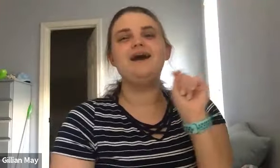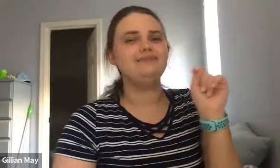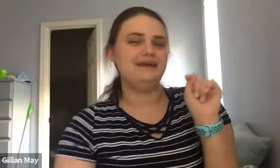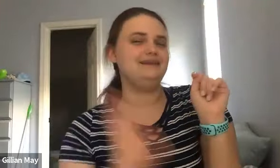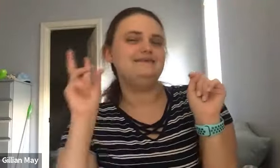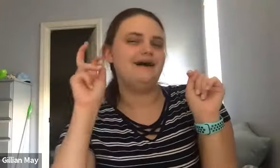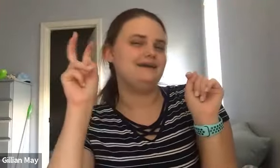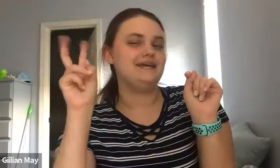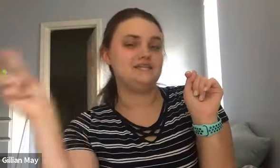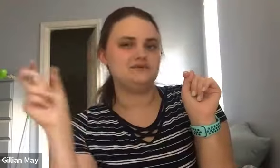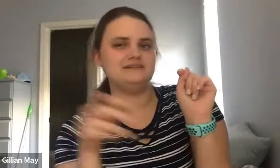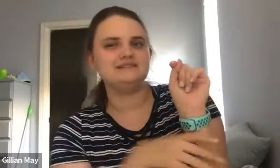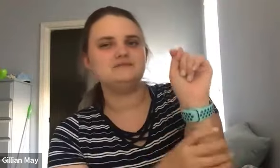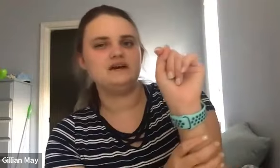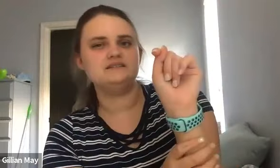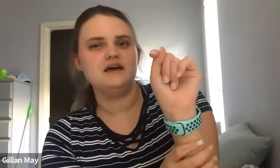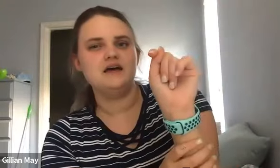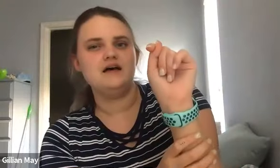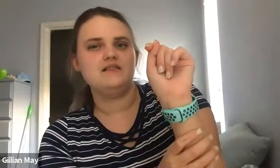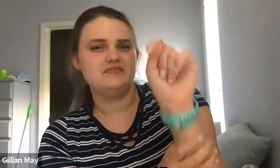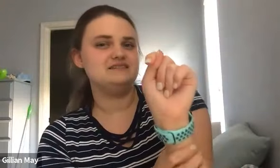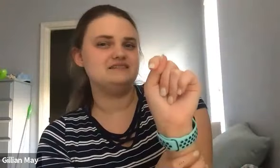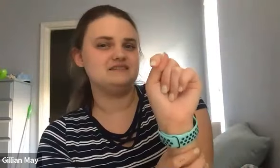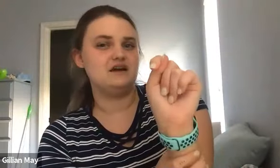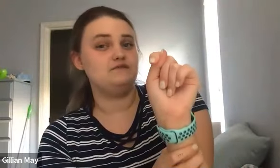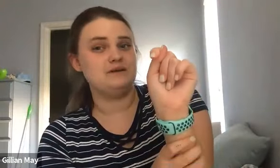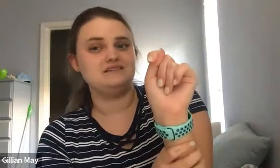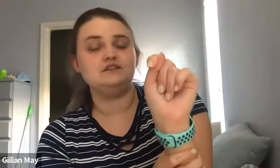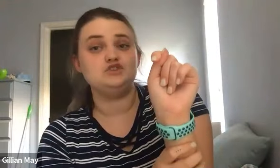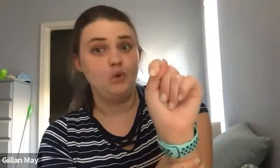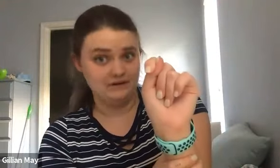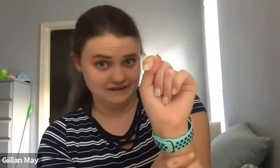not ladylike in the joking sense, because this is the sign for basically toilet.